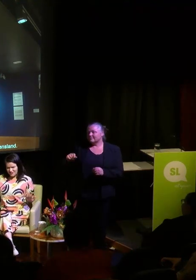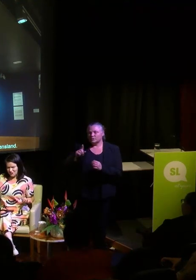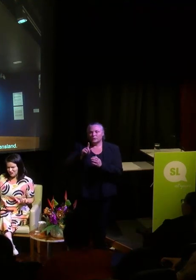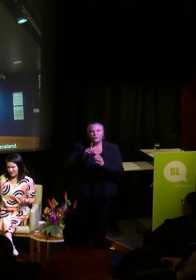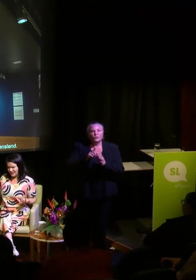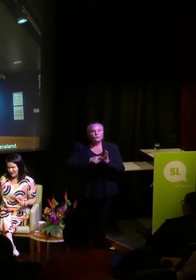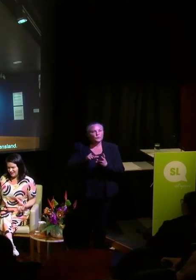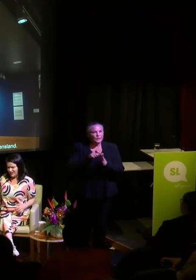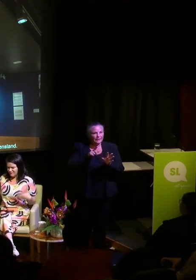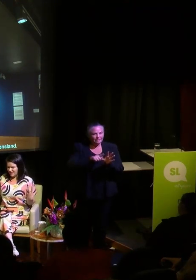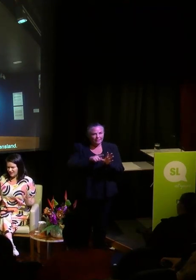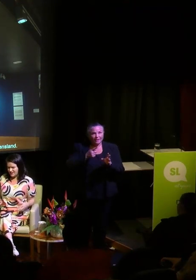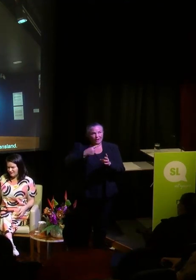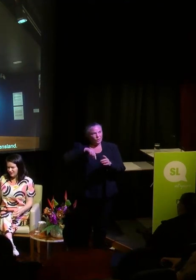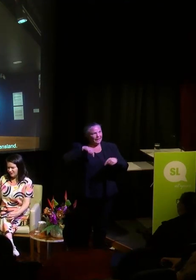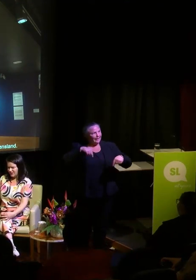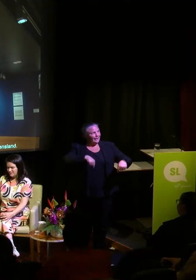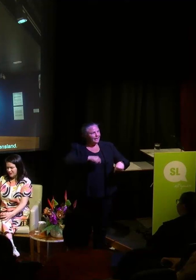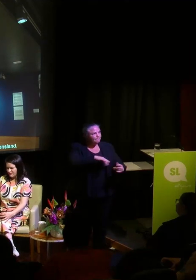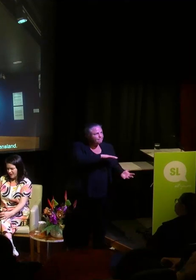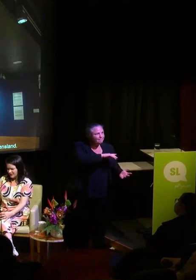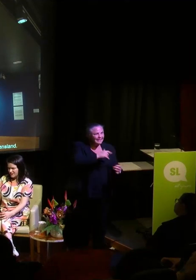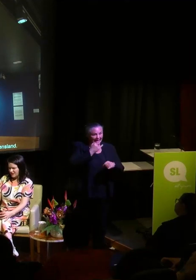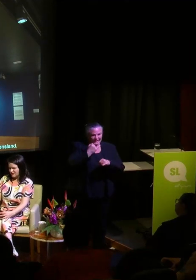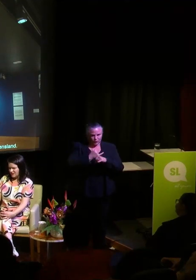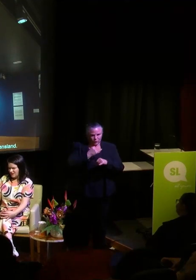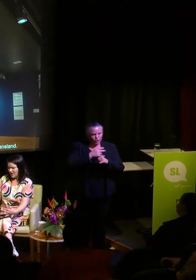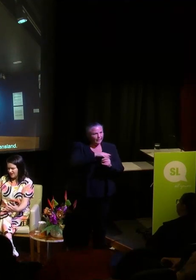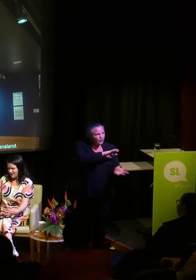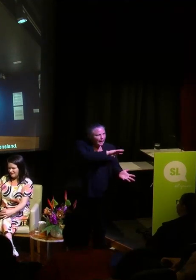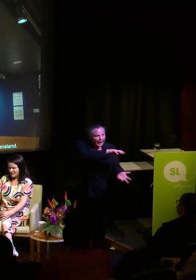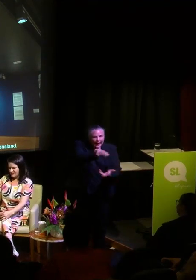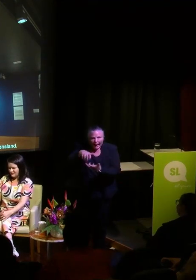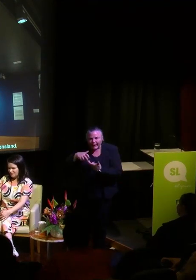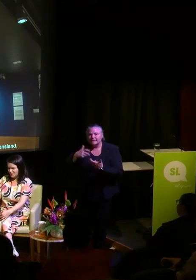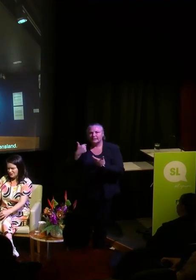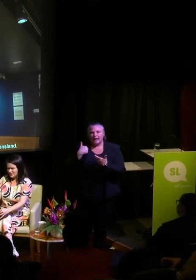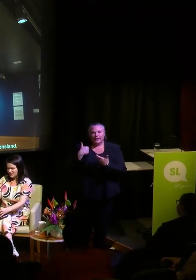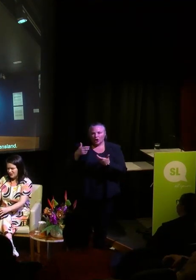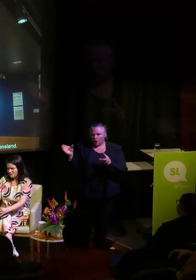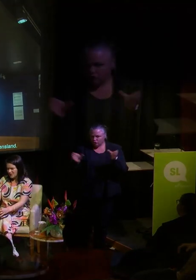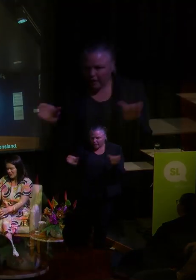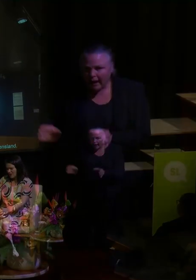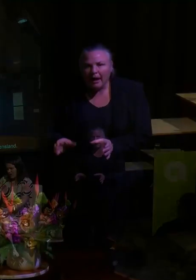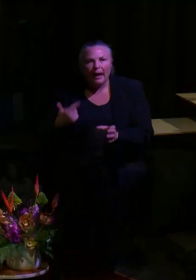cultural institution that collects knowledge and curates it and archives it. And what do you